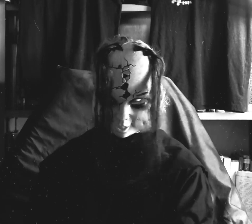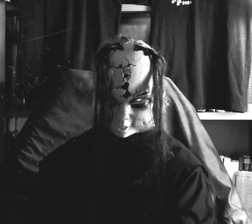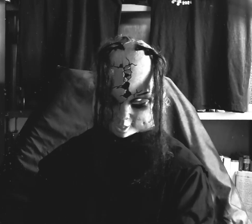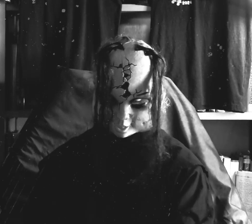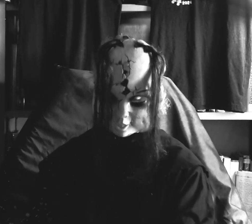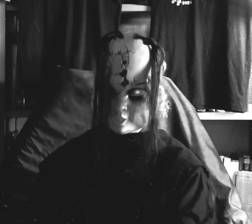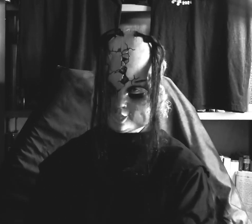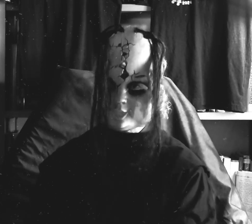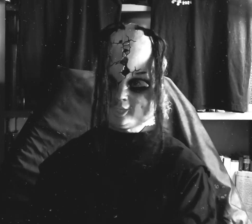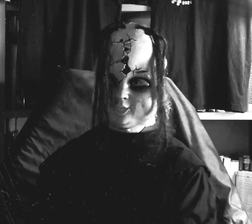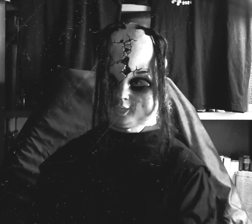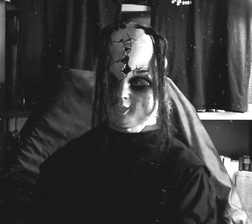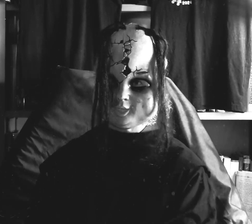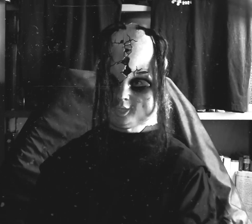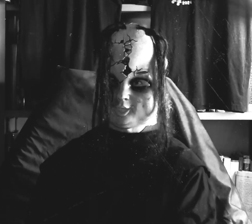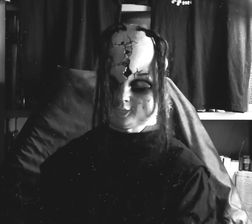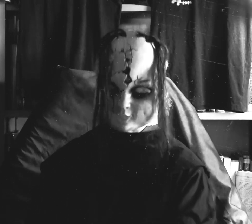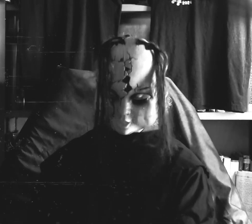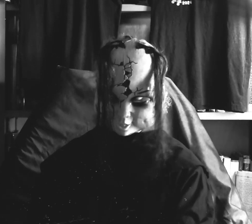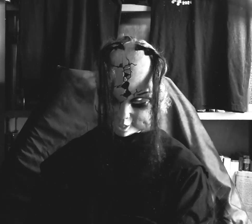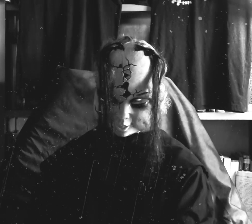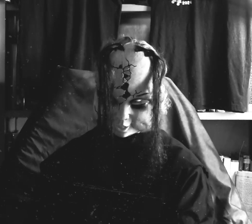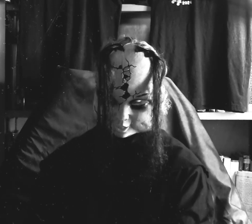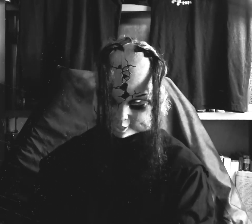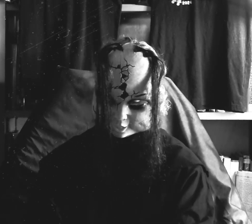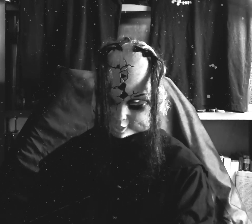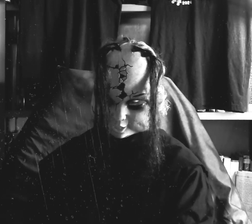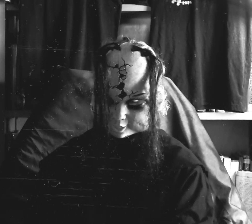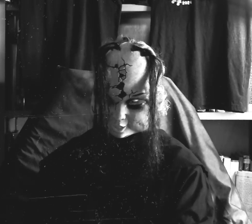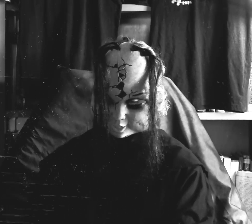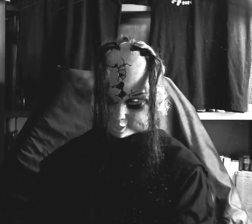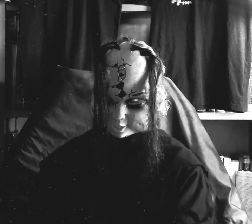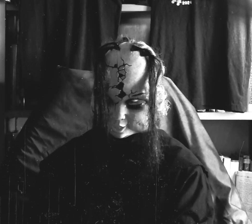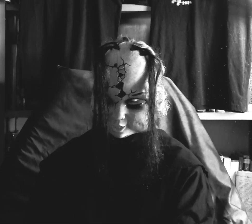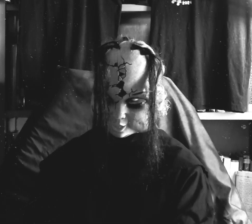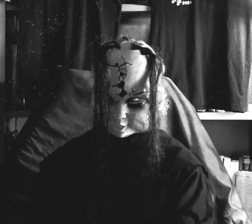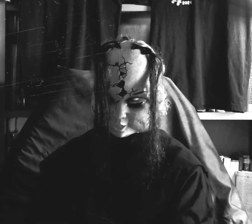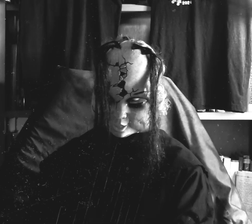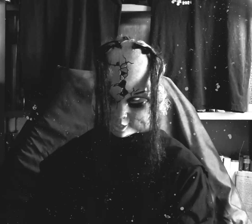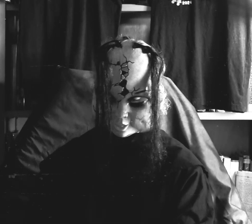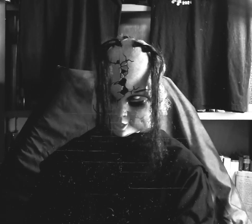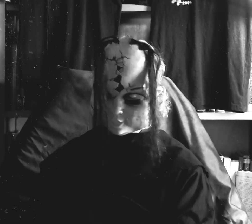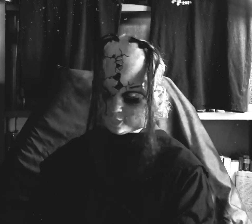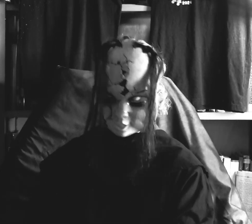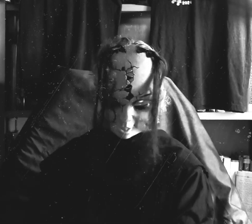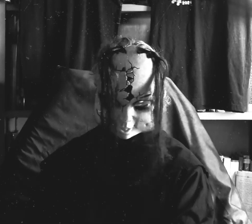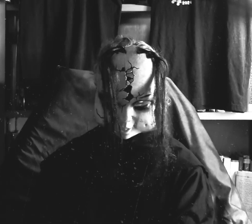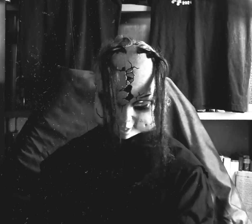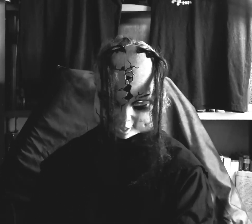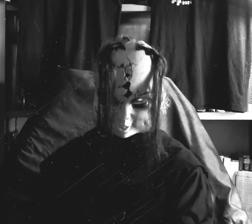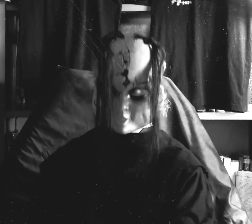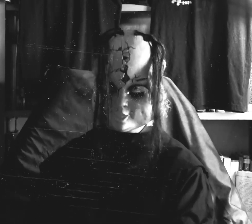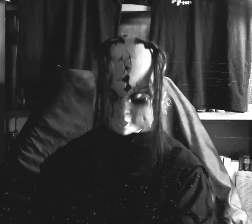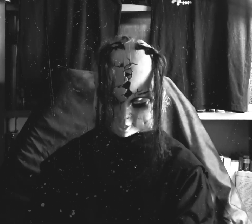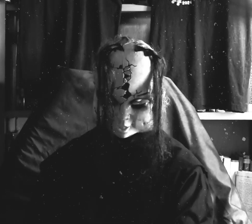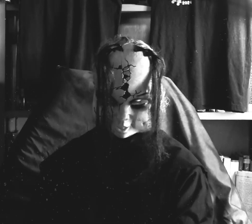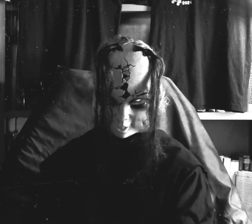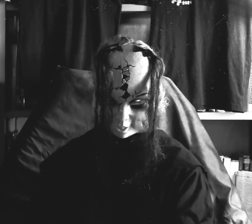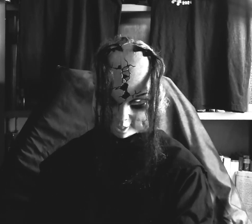and she threw them into the river. But as they disappeared down the stream, she realized what a terrible thing she had done.